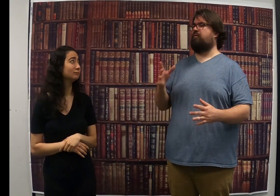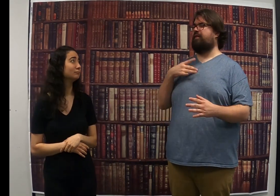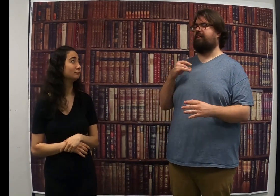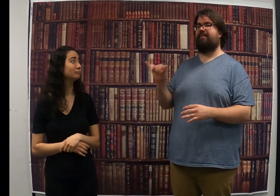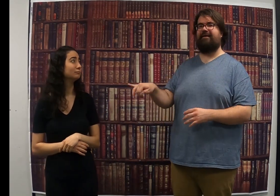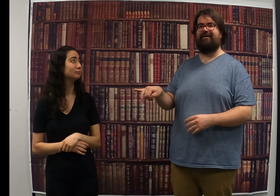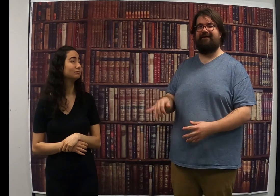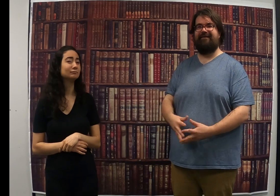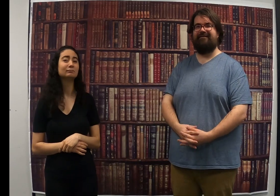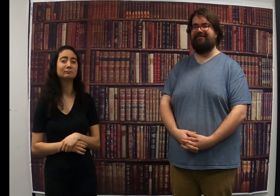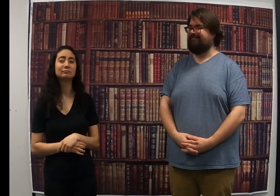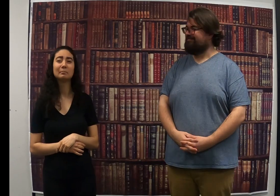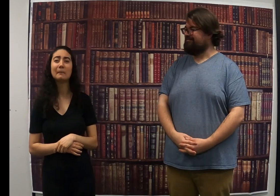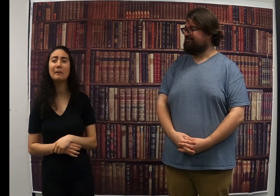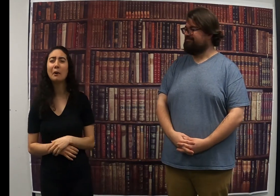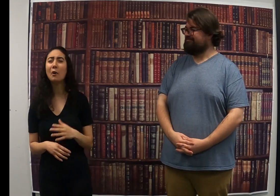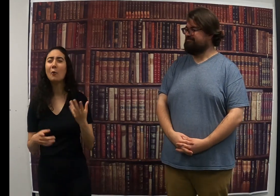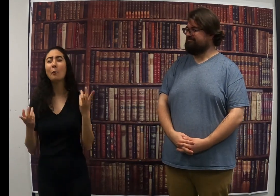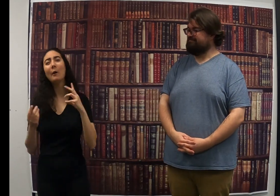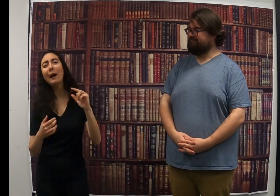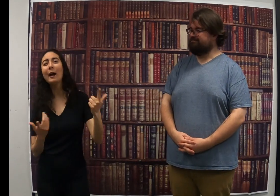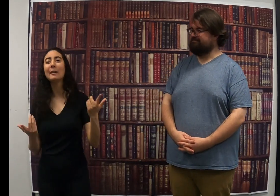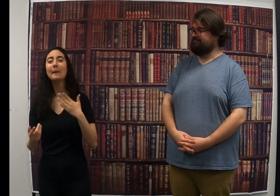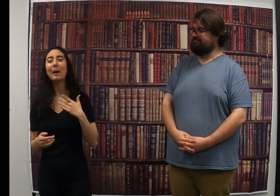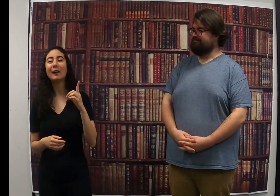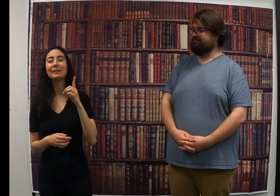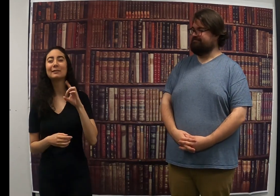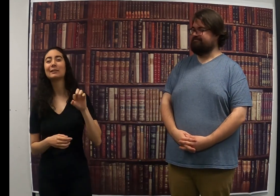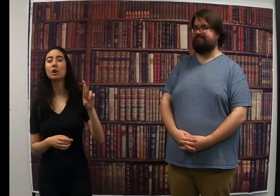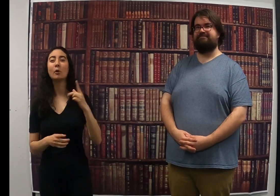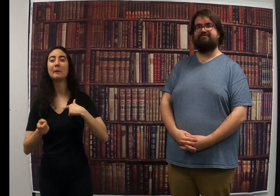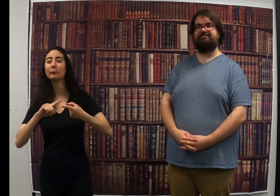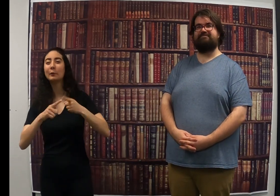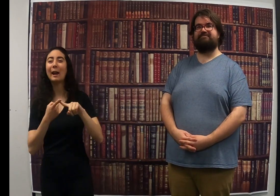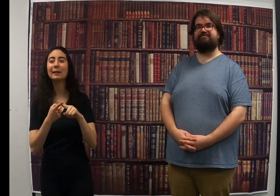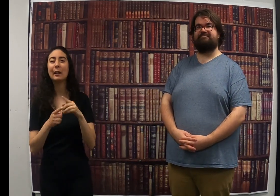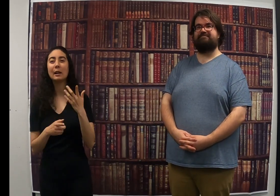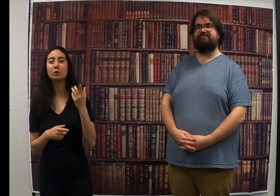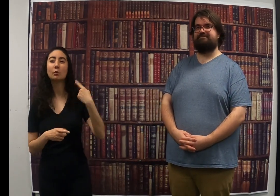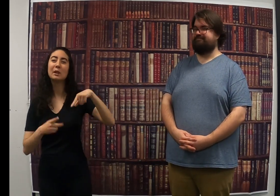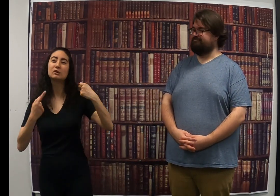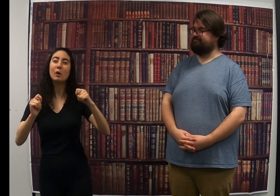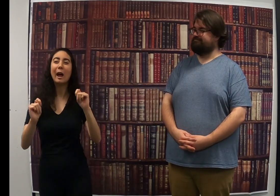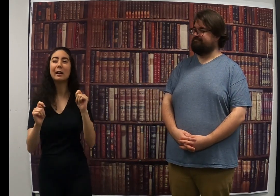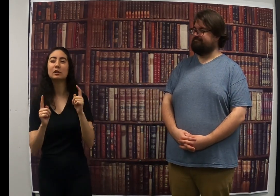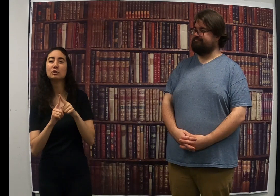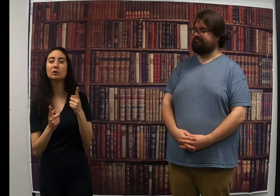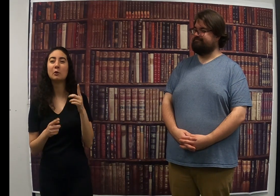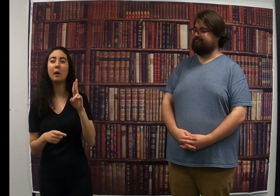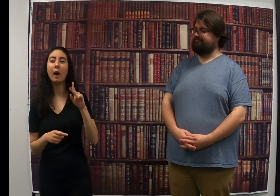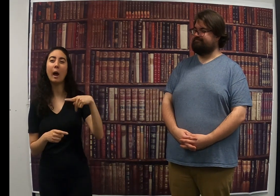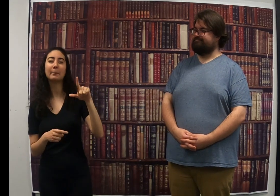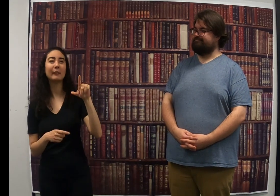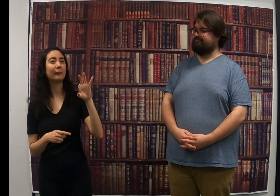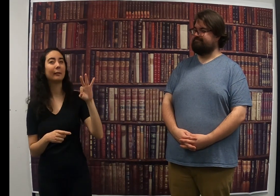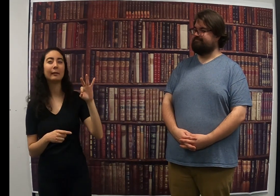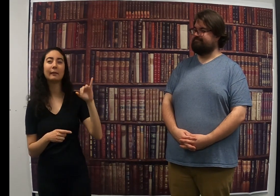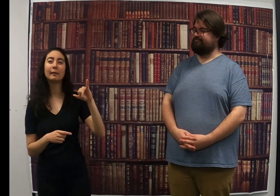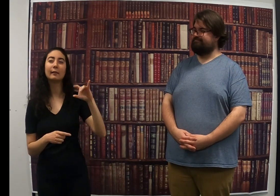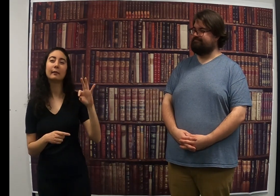I like that. Well, dear friend, as we try to uplift our spirits after Echo and Narcissus'